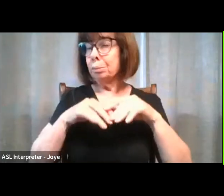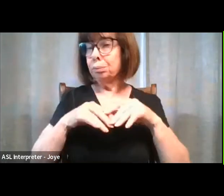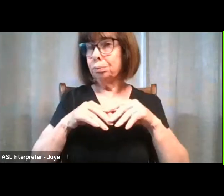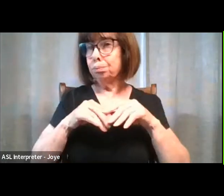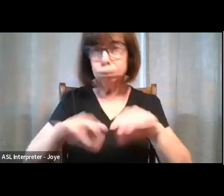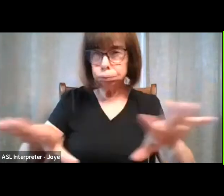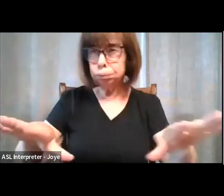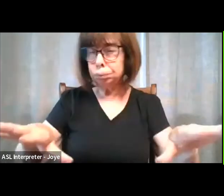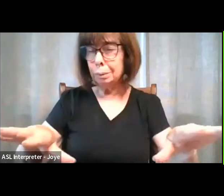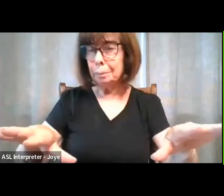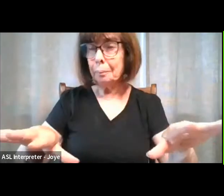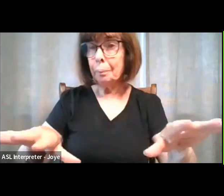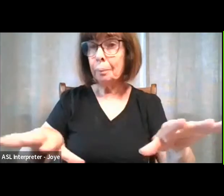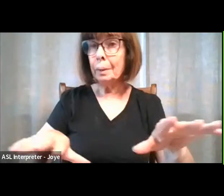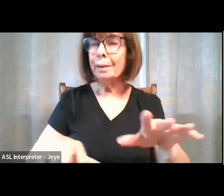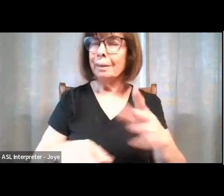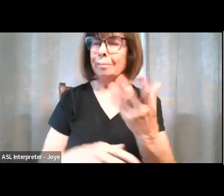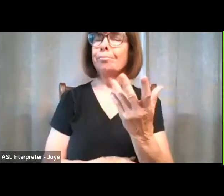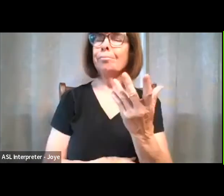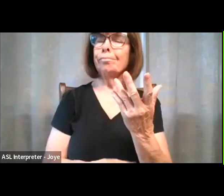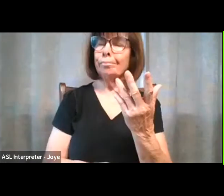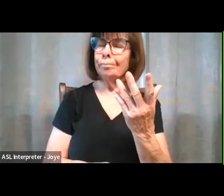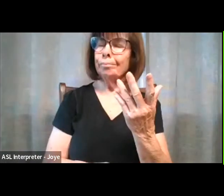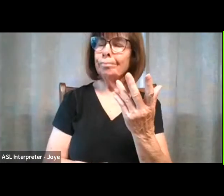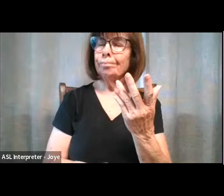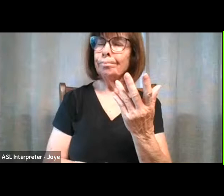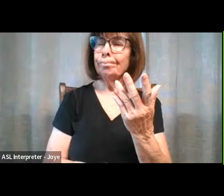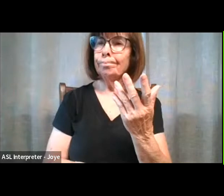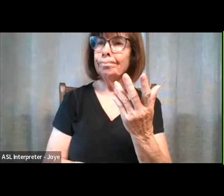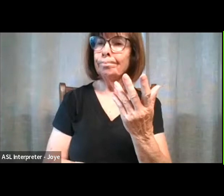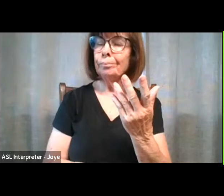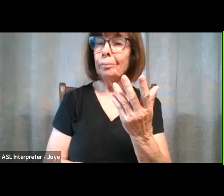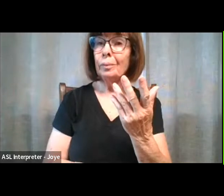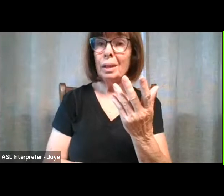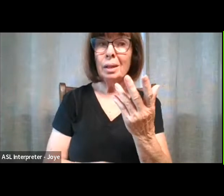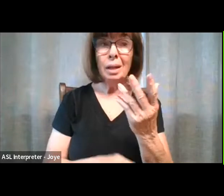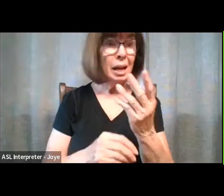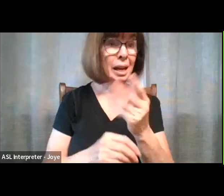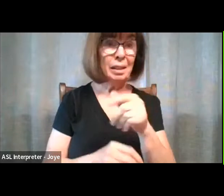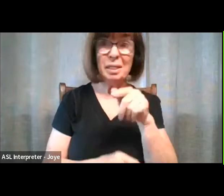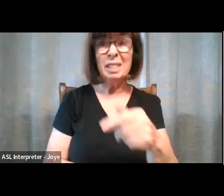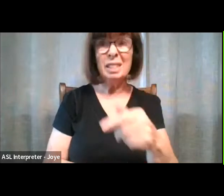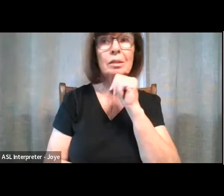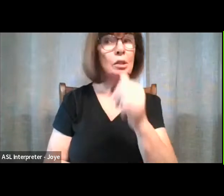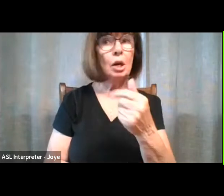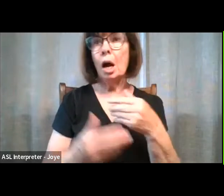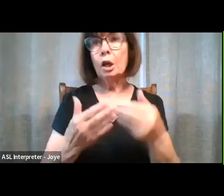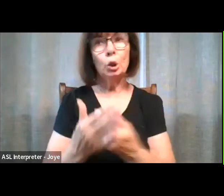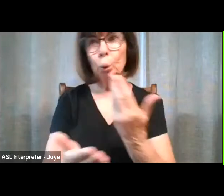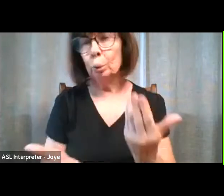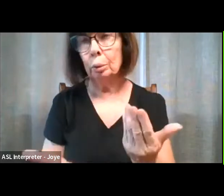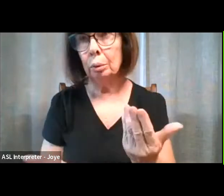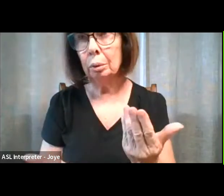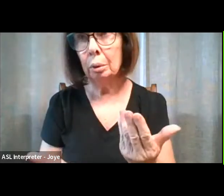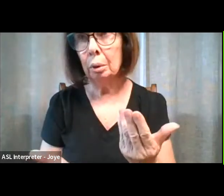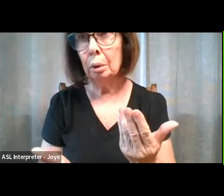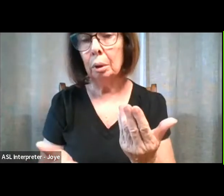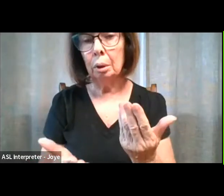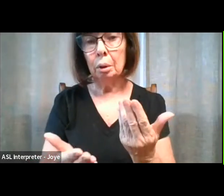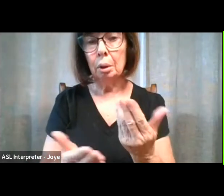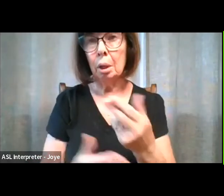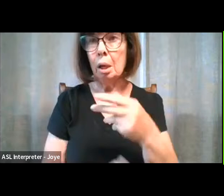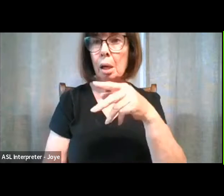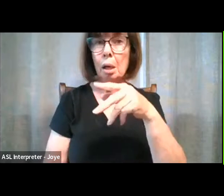the irony of it is that none of this is new. We knew, I mean, the pandemic